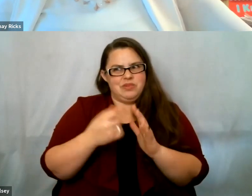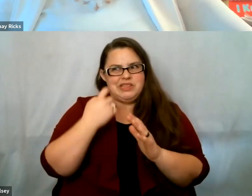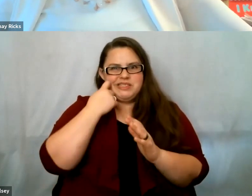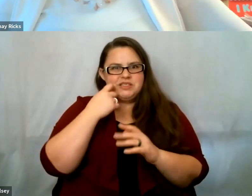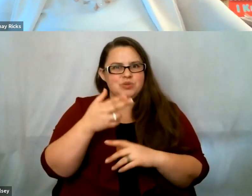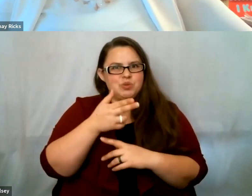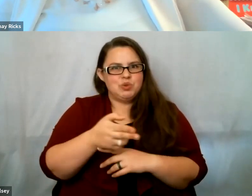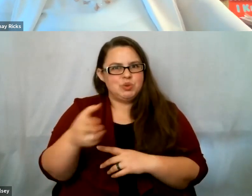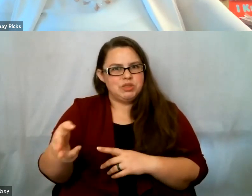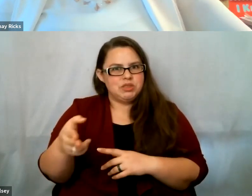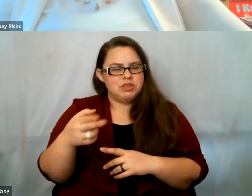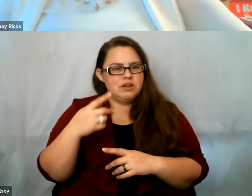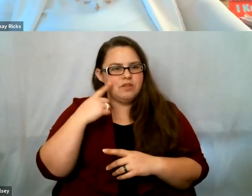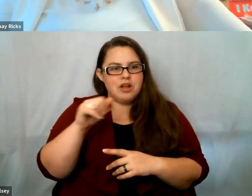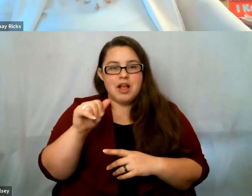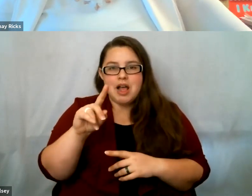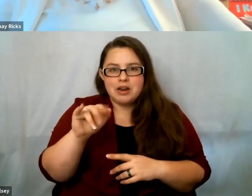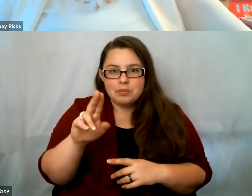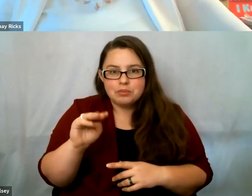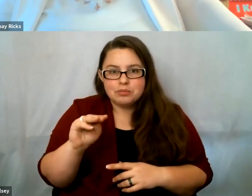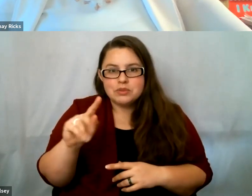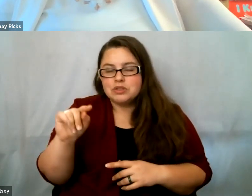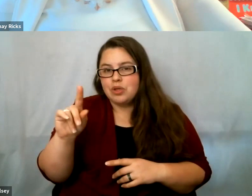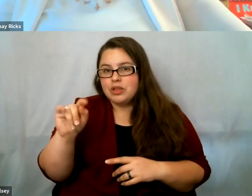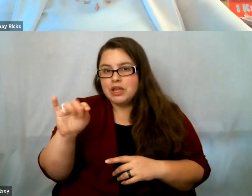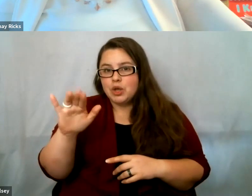shootings of Adam Toledo and